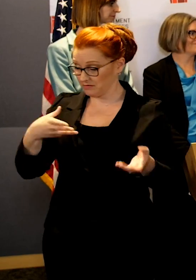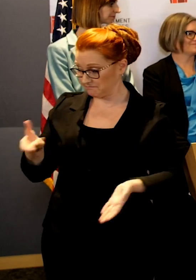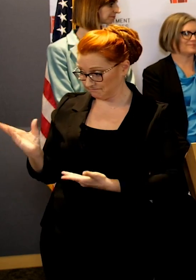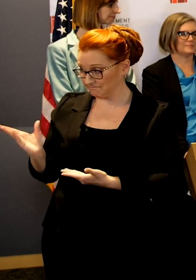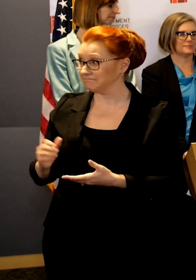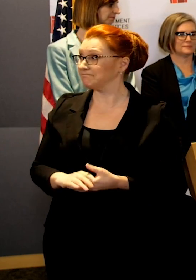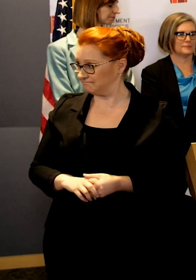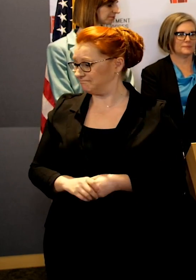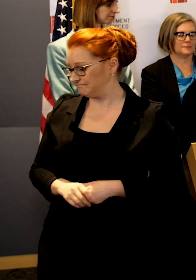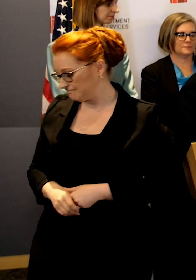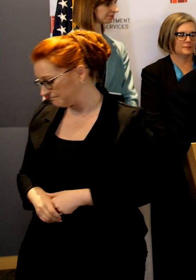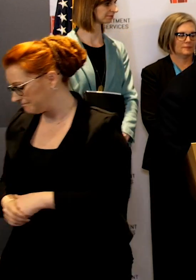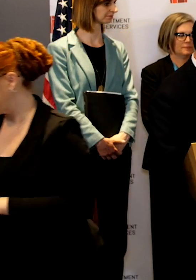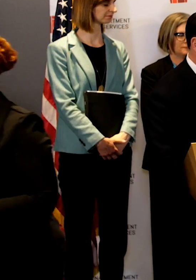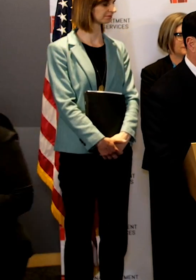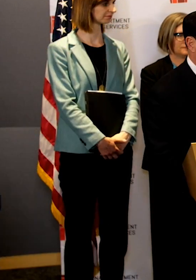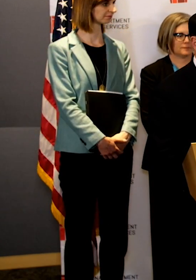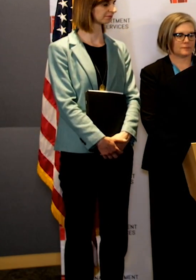Christ.